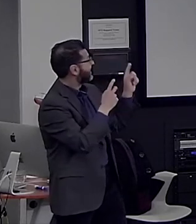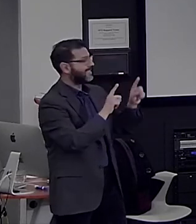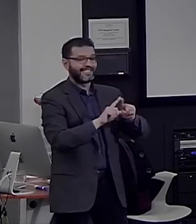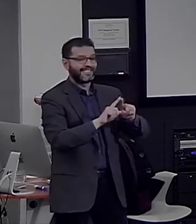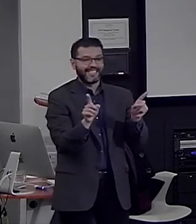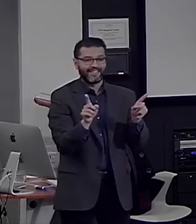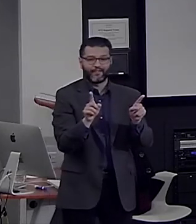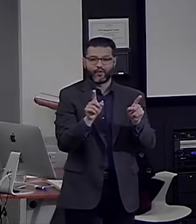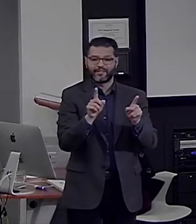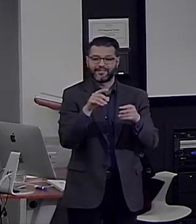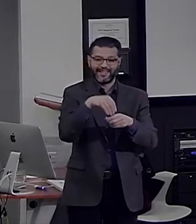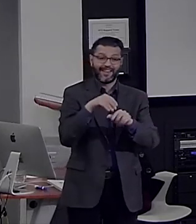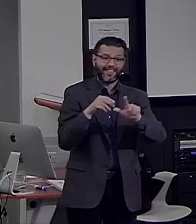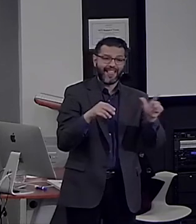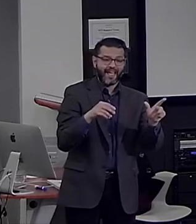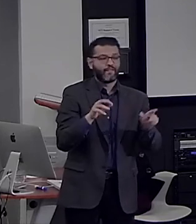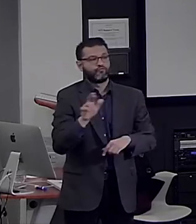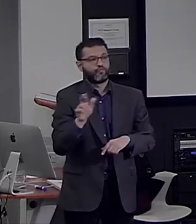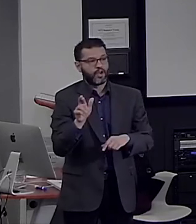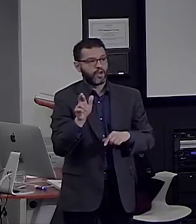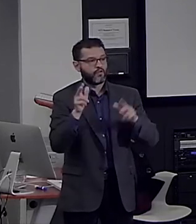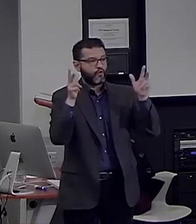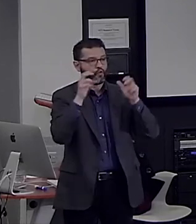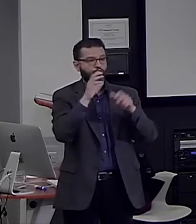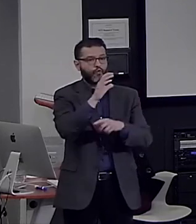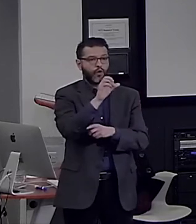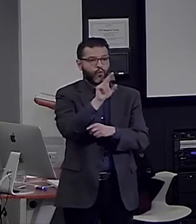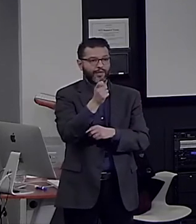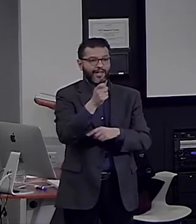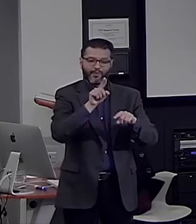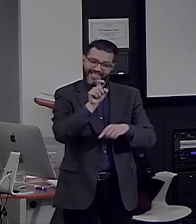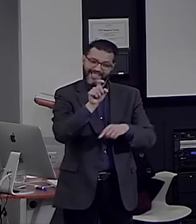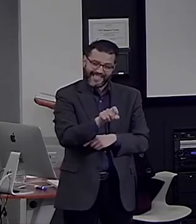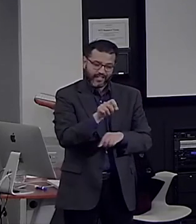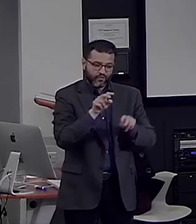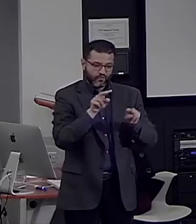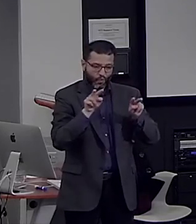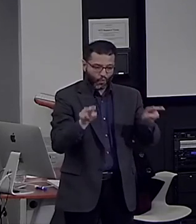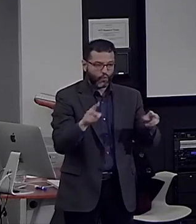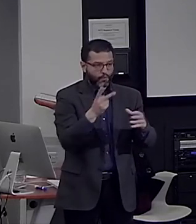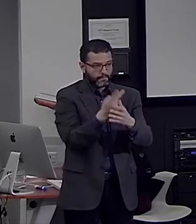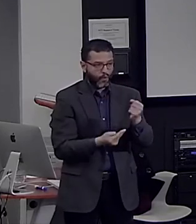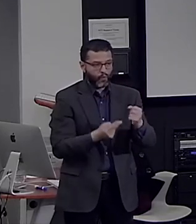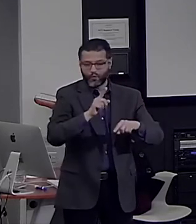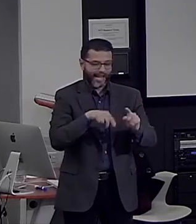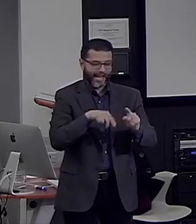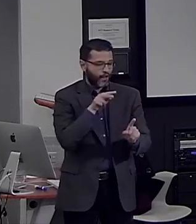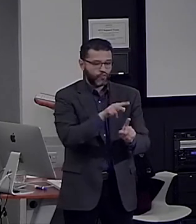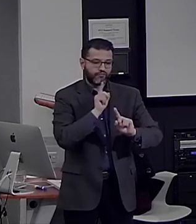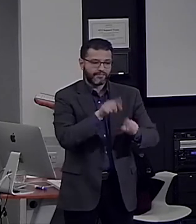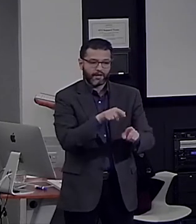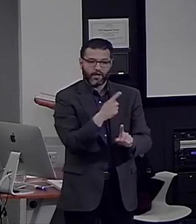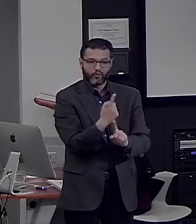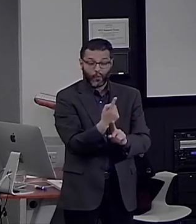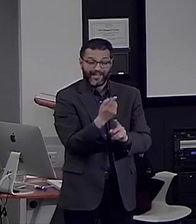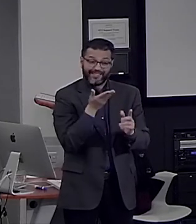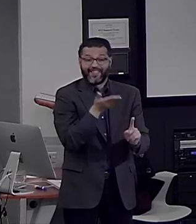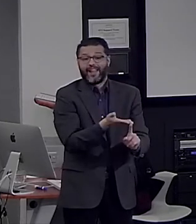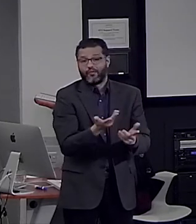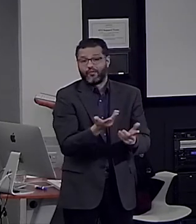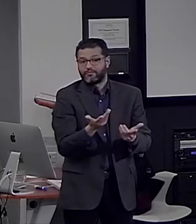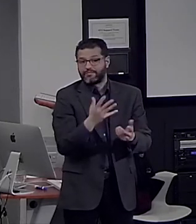and in right auditory cortex so you need to look at both you can't just look at the big response so I don't know whether this is very helpful but it's there and it's